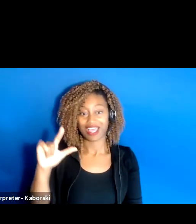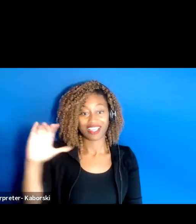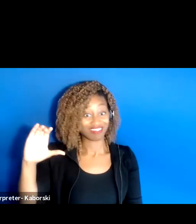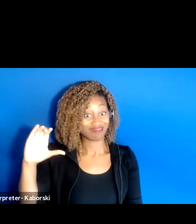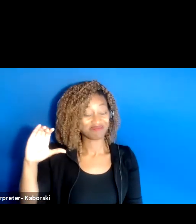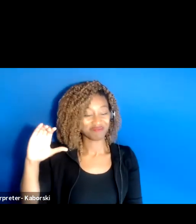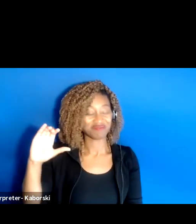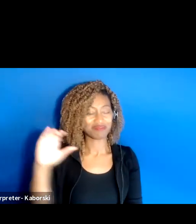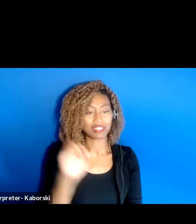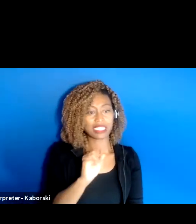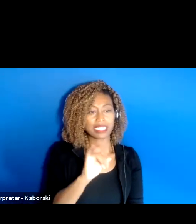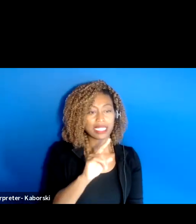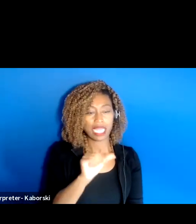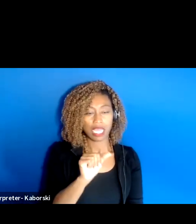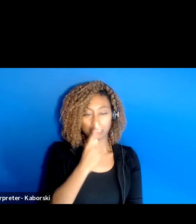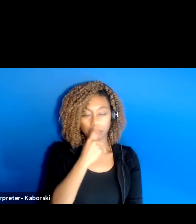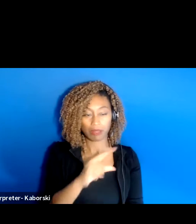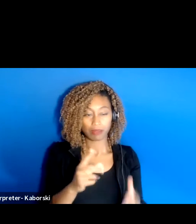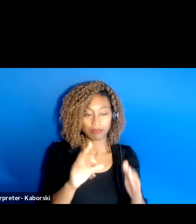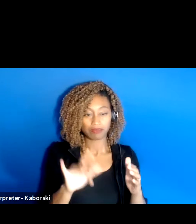And Sydney, if you could go to the next slide.